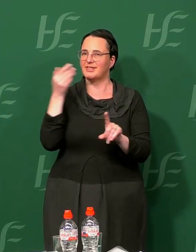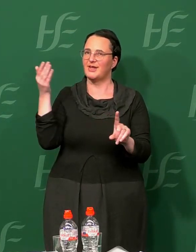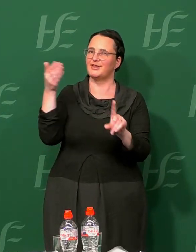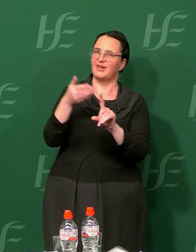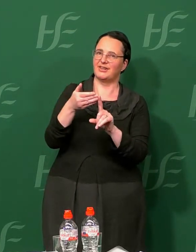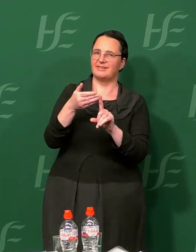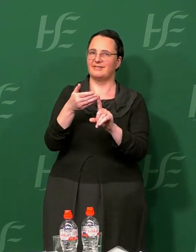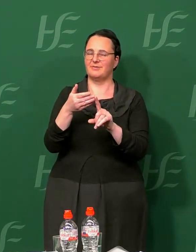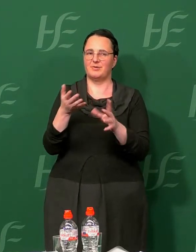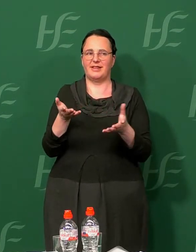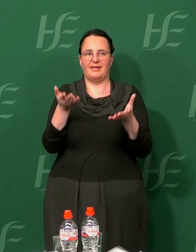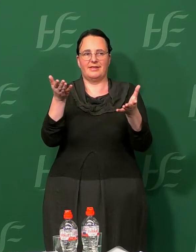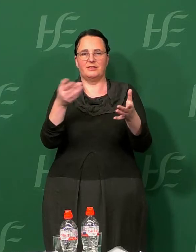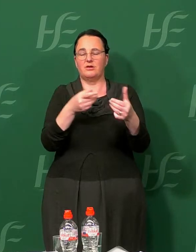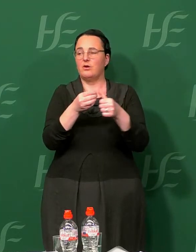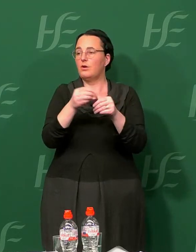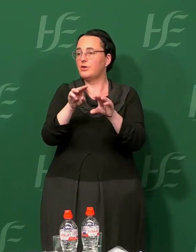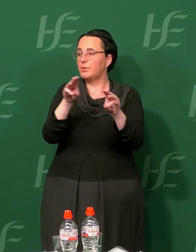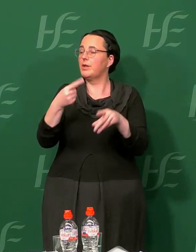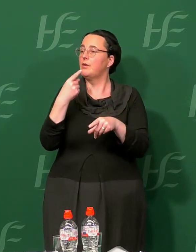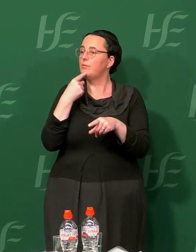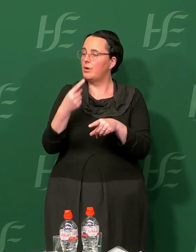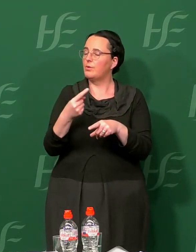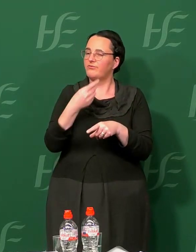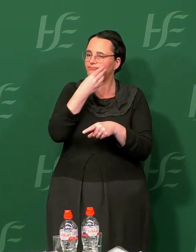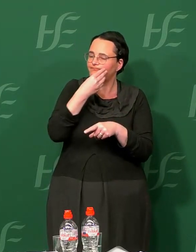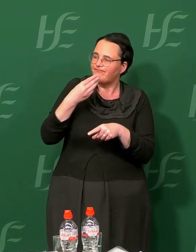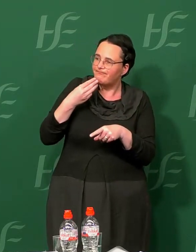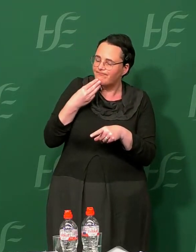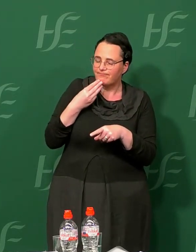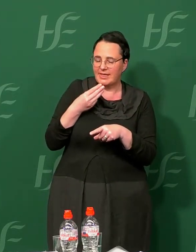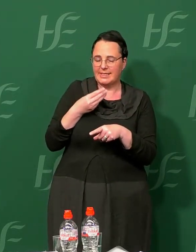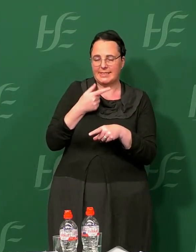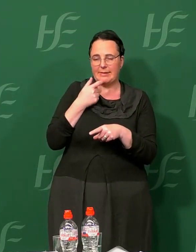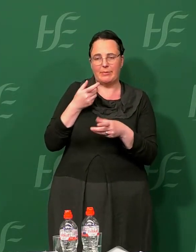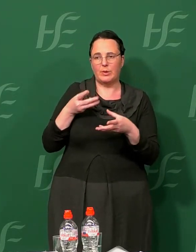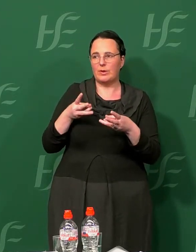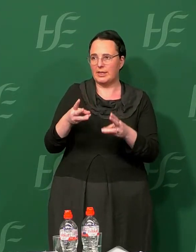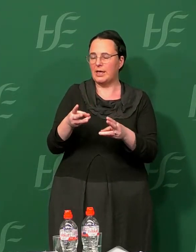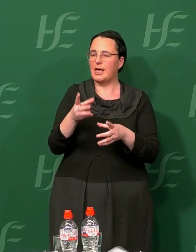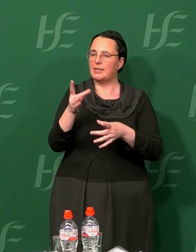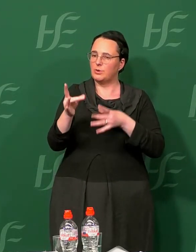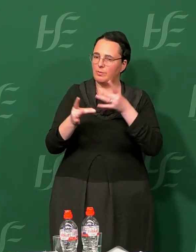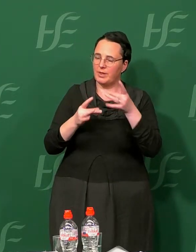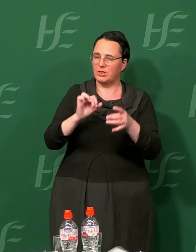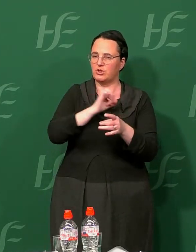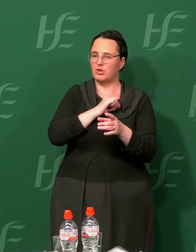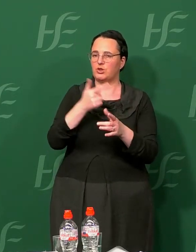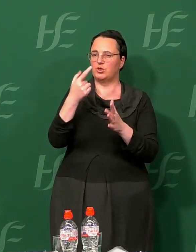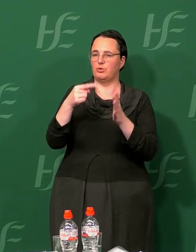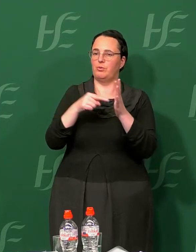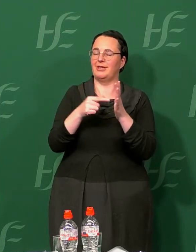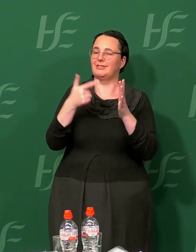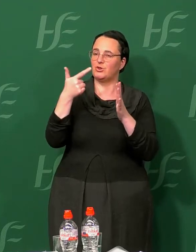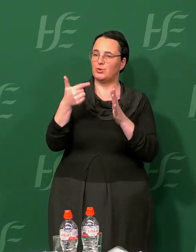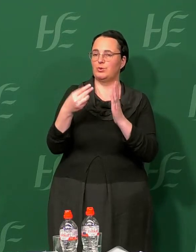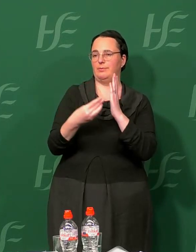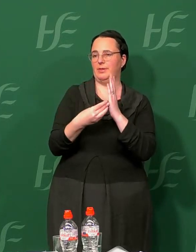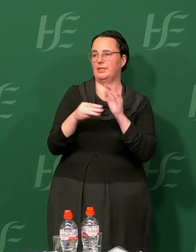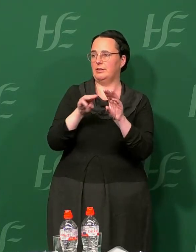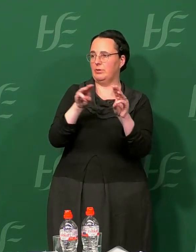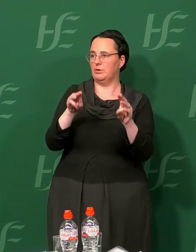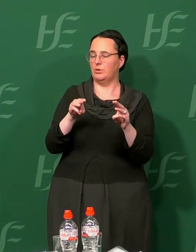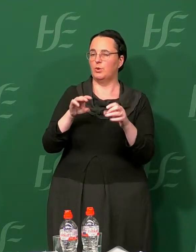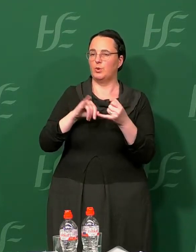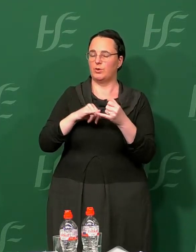Sometimes we leave that to other people, but what we have committed to in simple terms was to make sure the 2.2 million people who were the